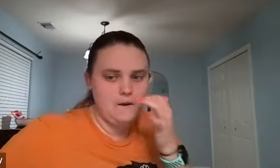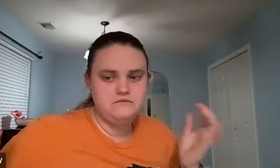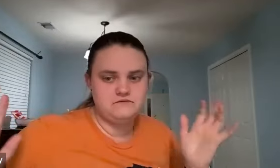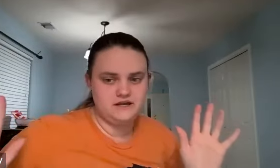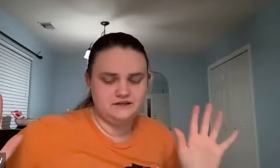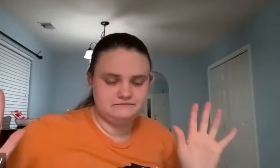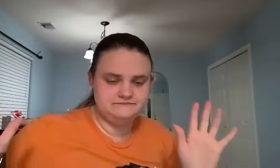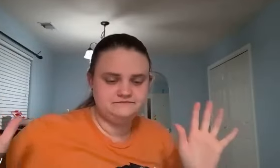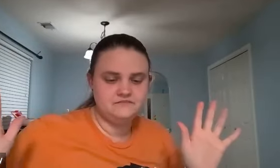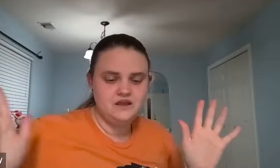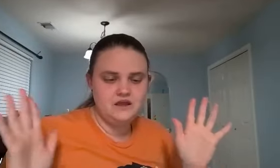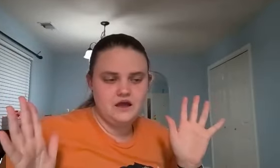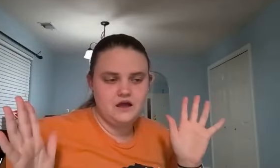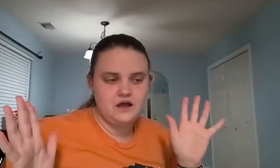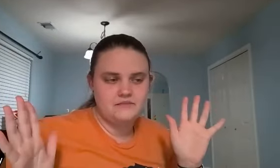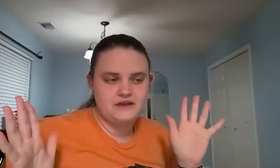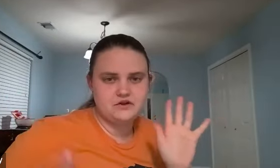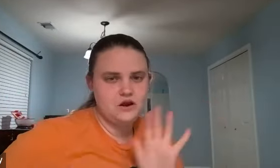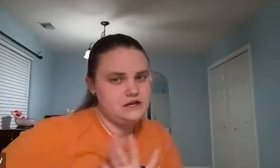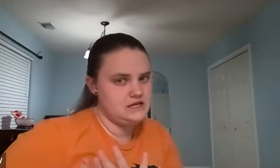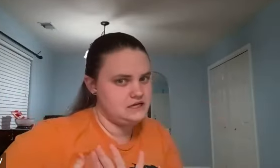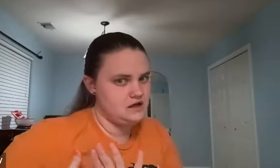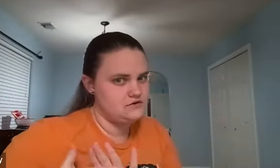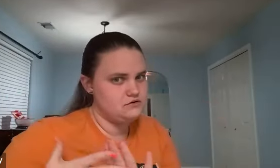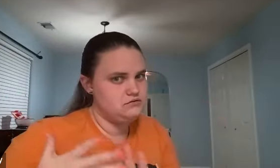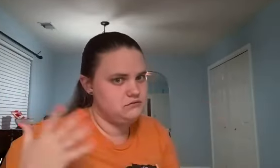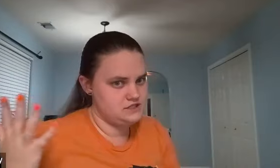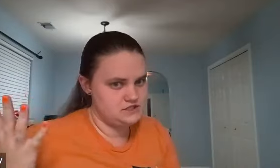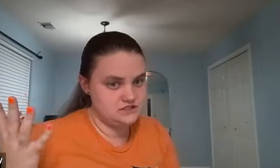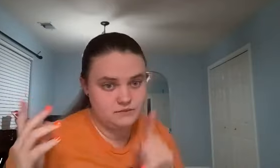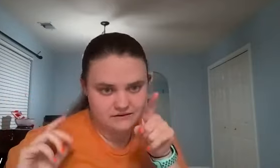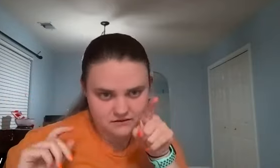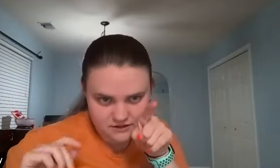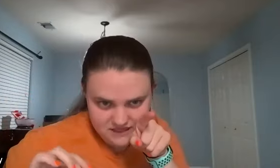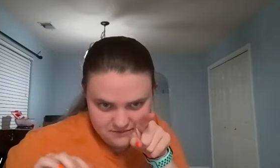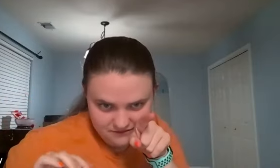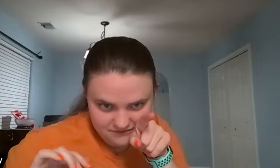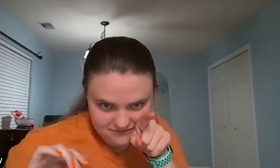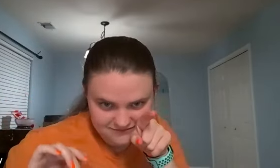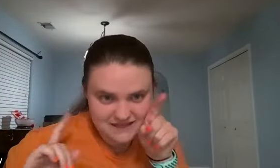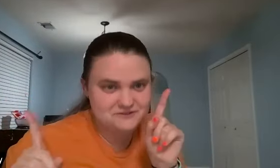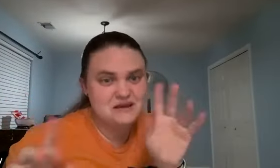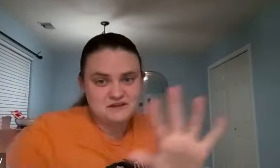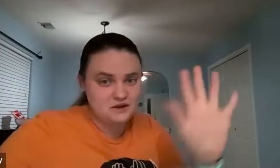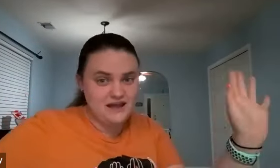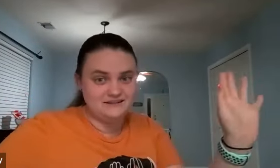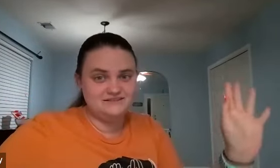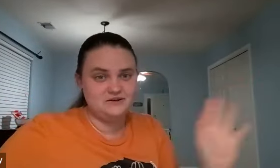all righty. If there aren't any other questions, oh wait, are you typing? If you're typing, go ahead.